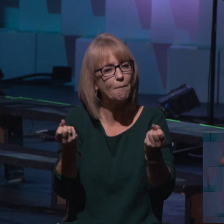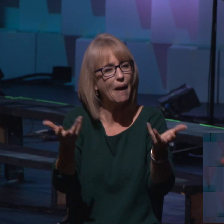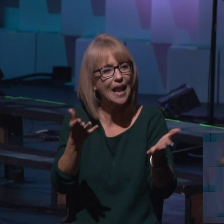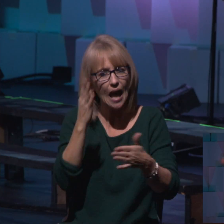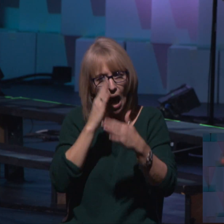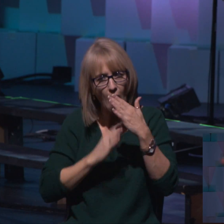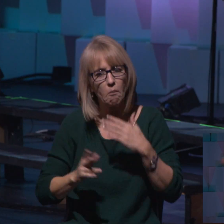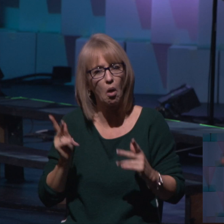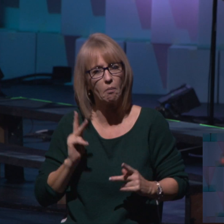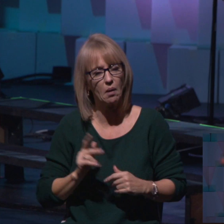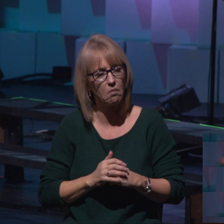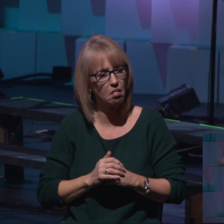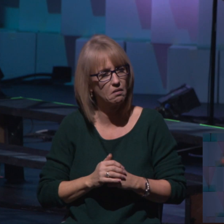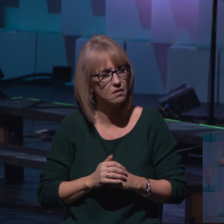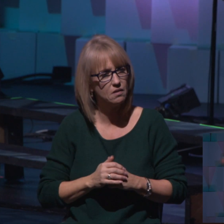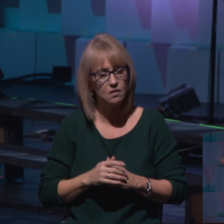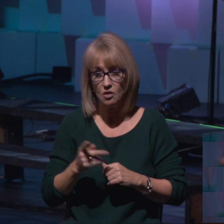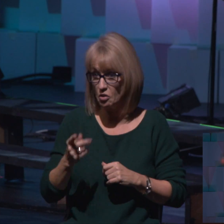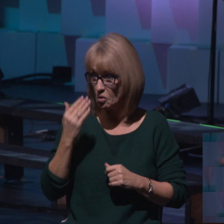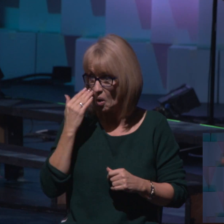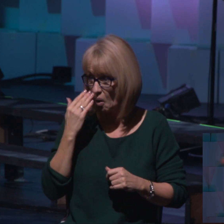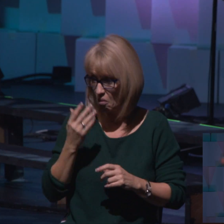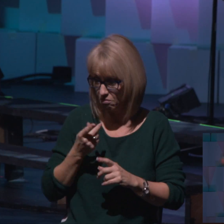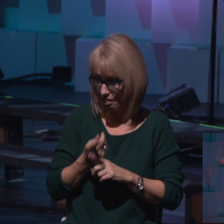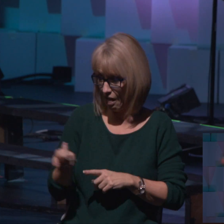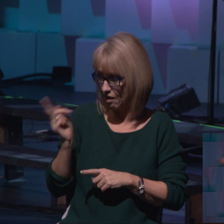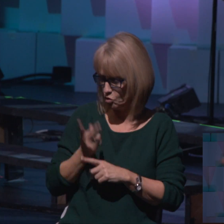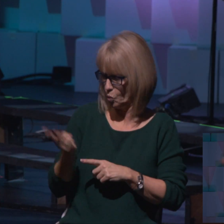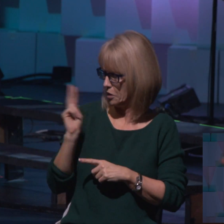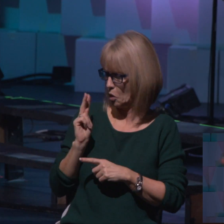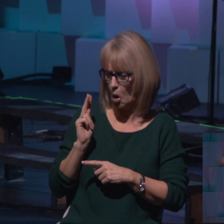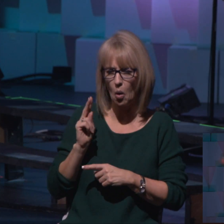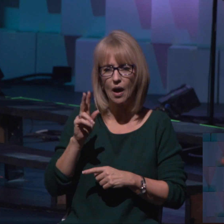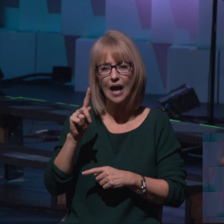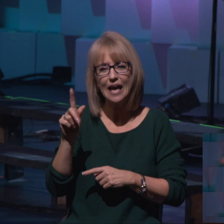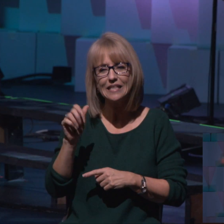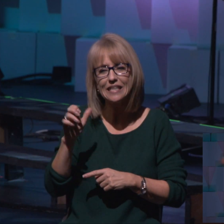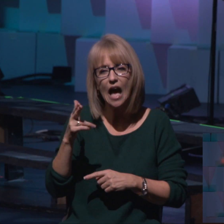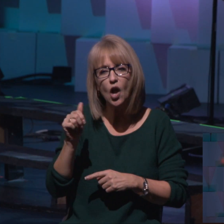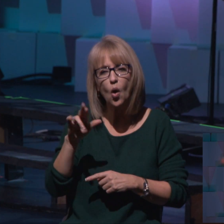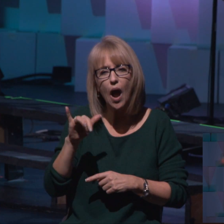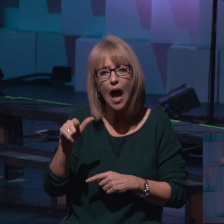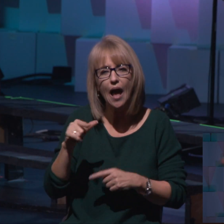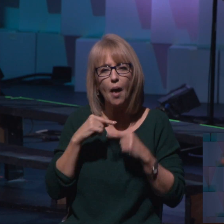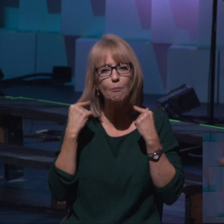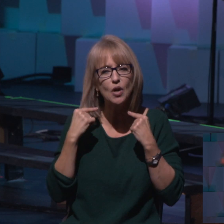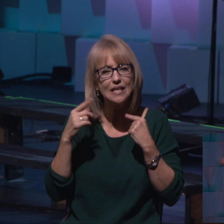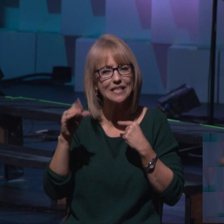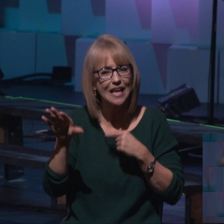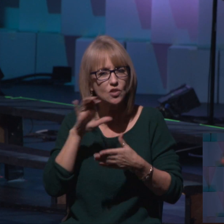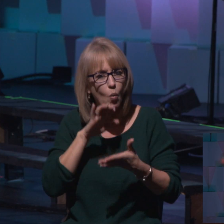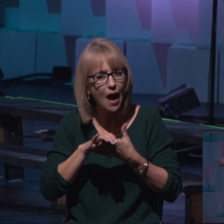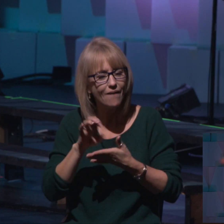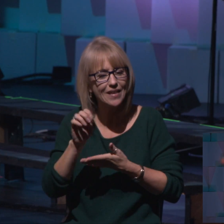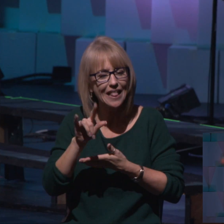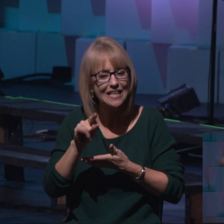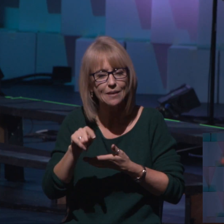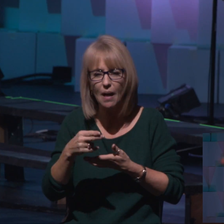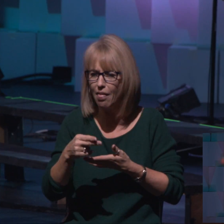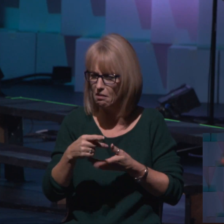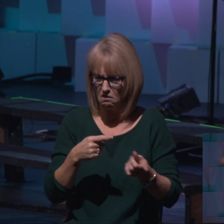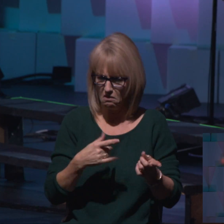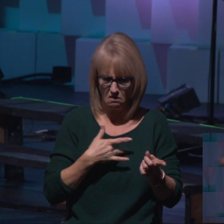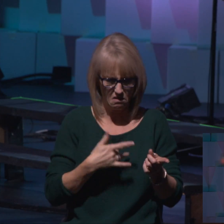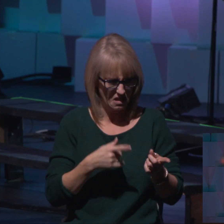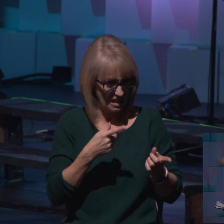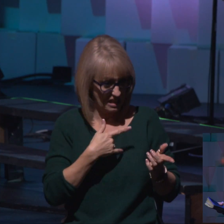and Elizabeth. Very unlikely people, but God chose them. We see him choosing Mary and Joseph. Again, two very